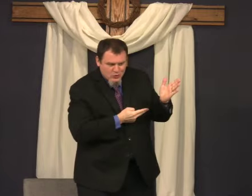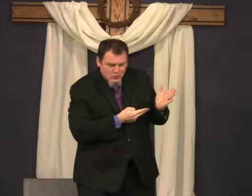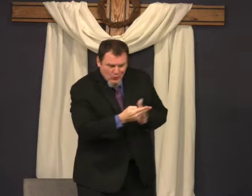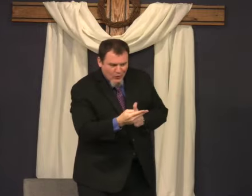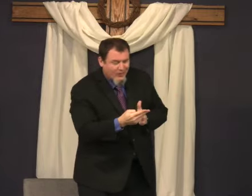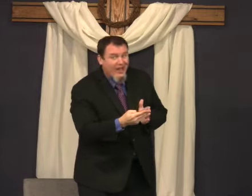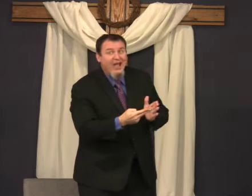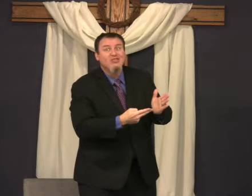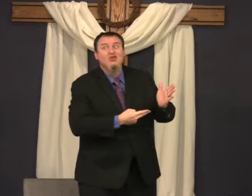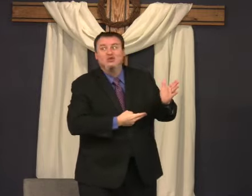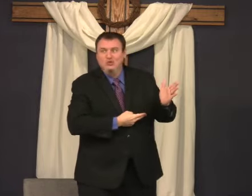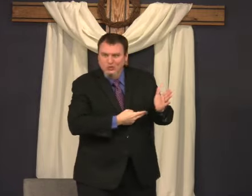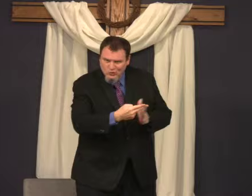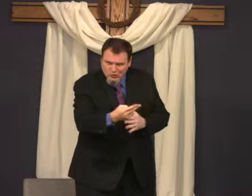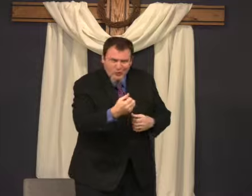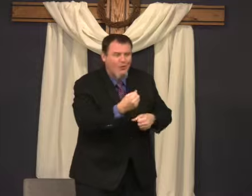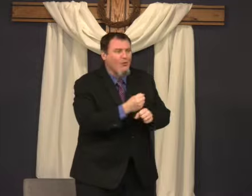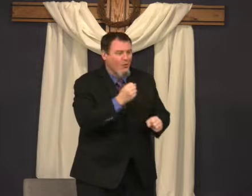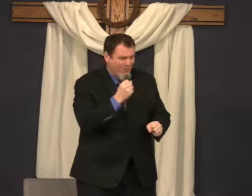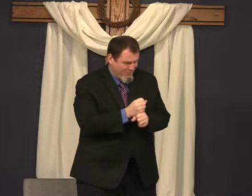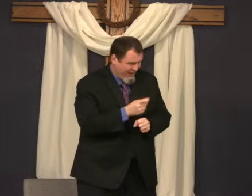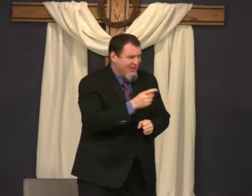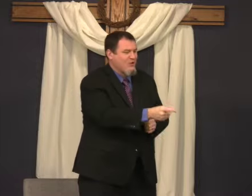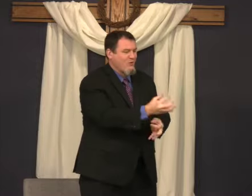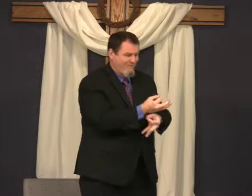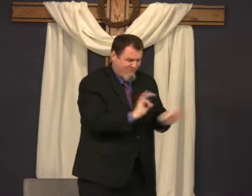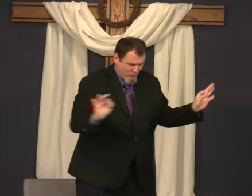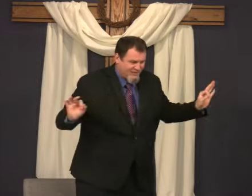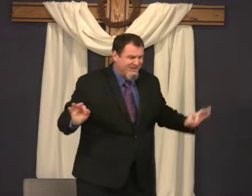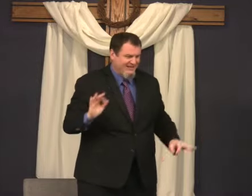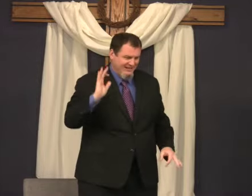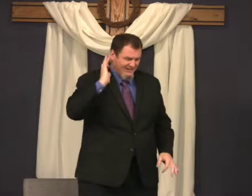And ye shall know the truth, and the truth shall make you free.